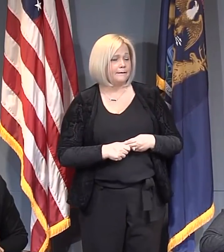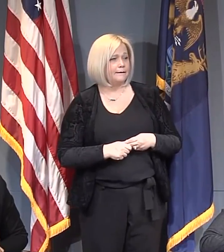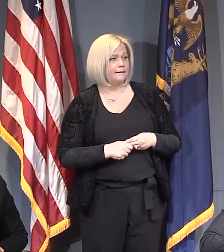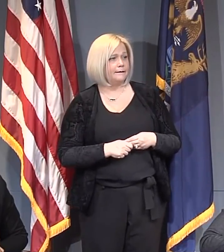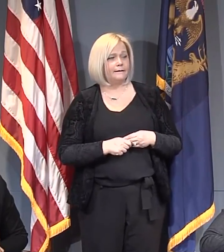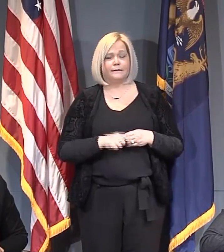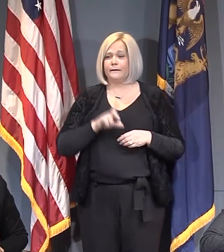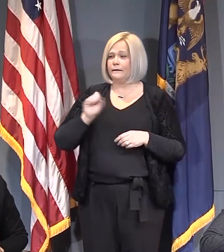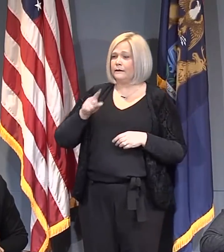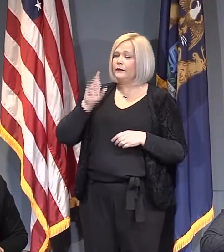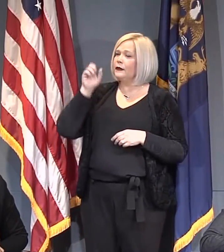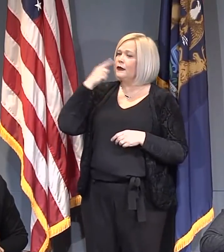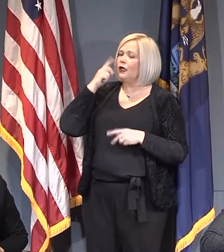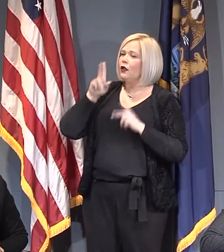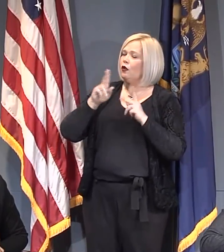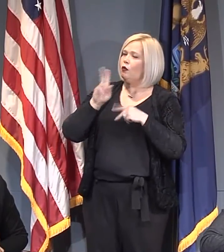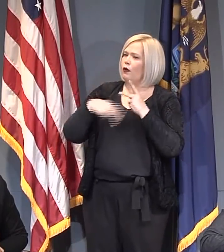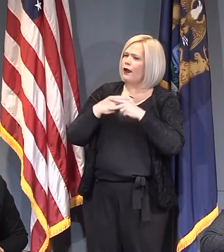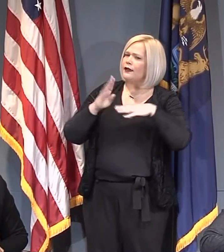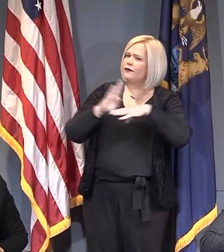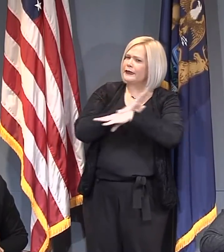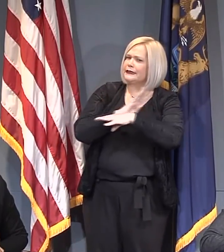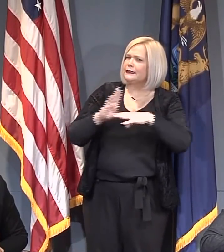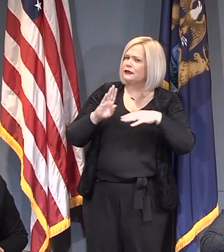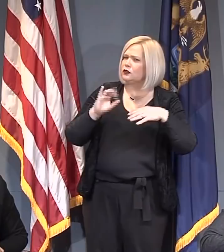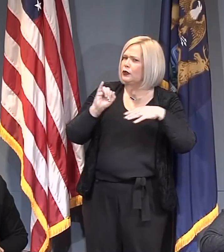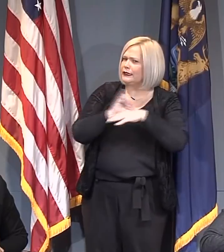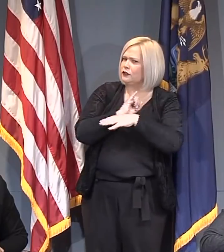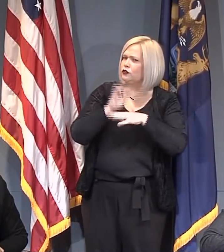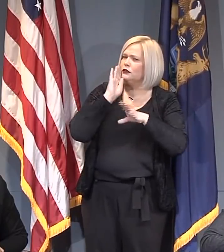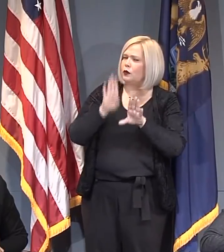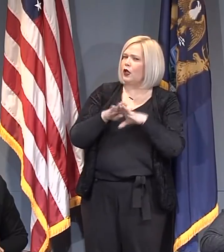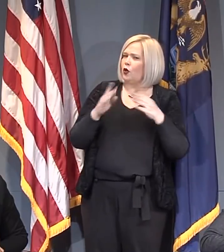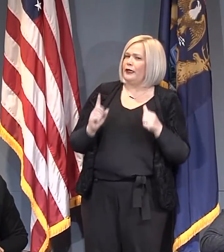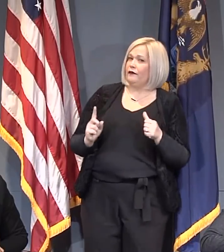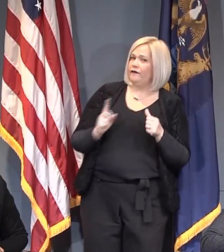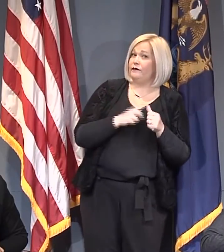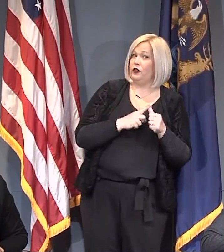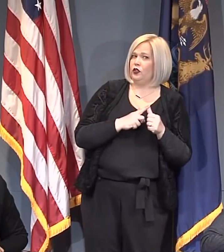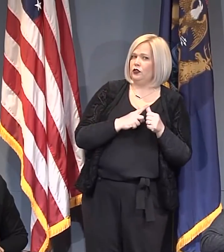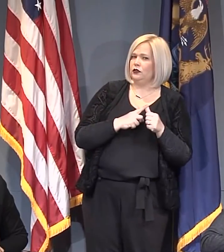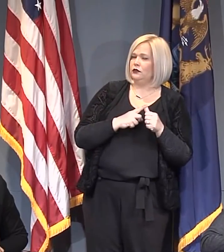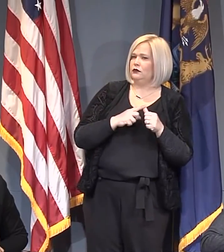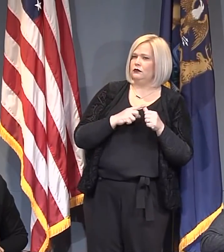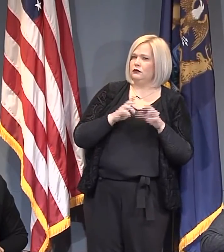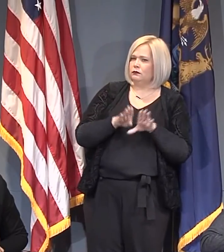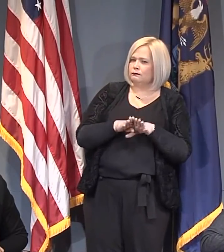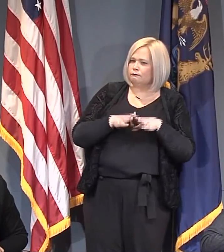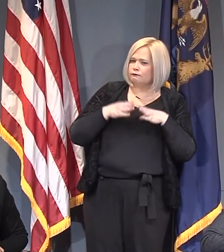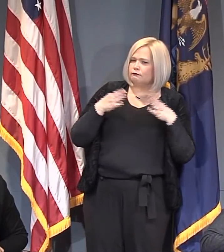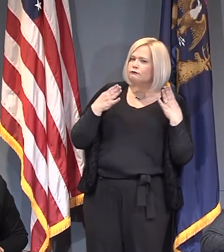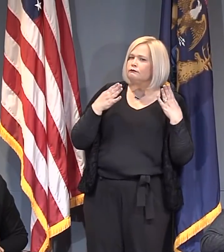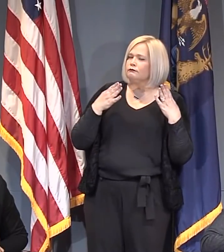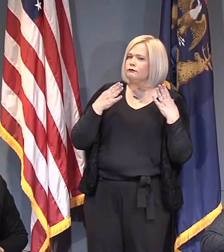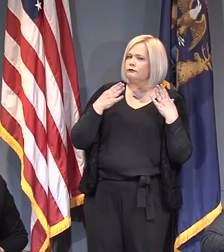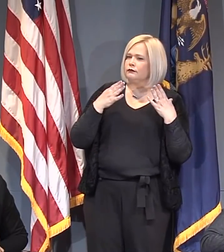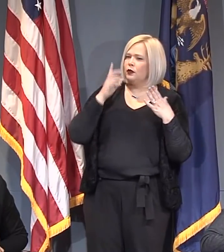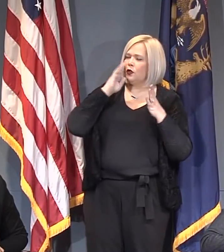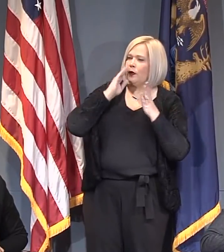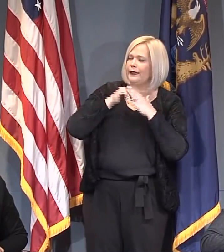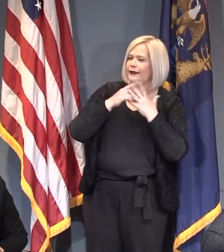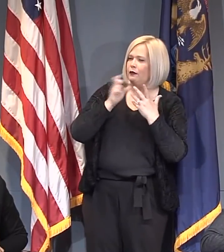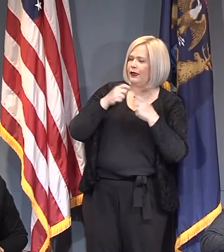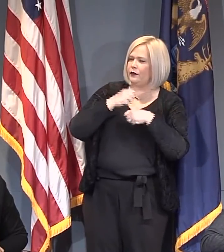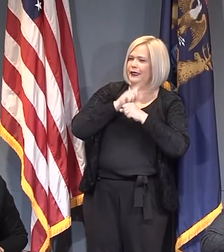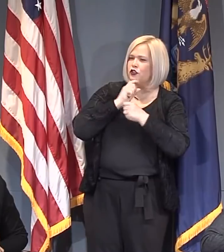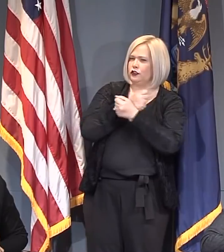Governor, what types of businesses or industries do you see opening first, knowing that social distancing and other safety guidelines will have to